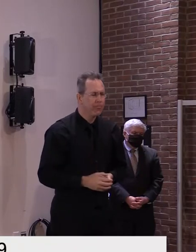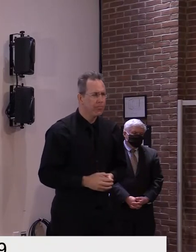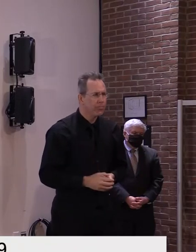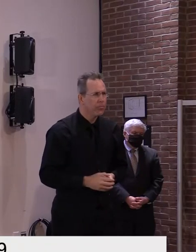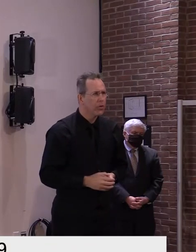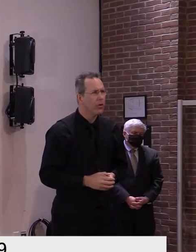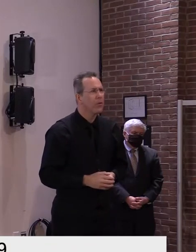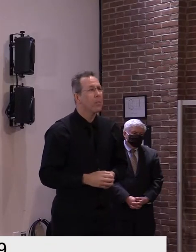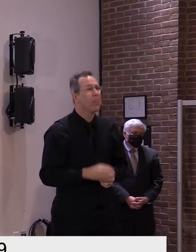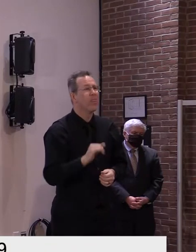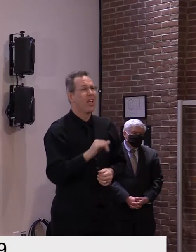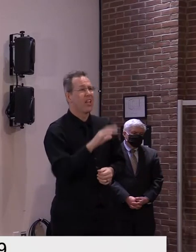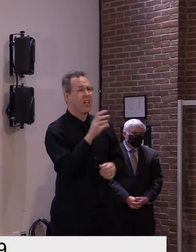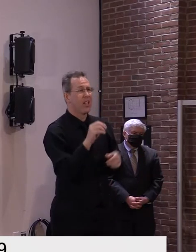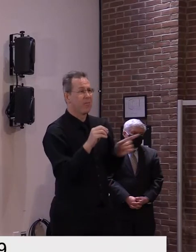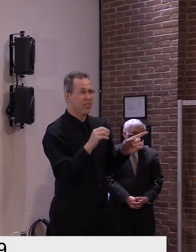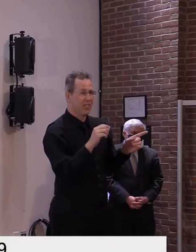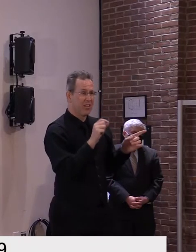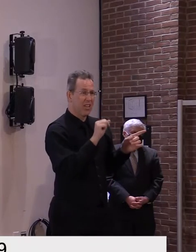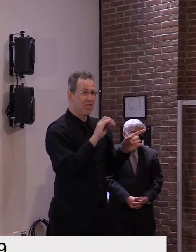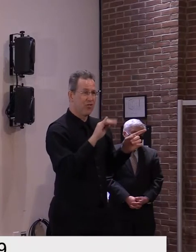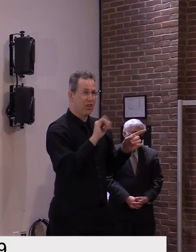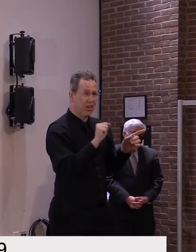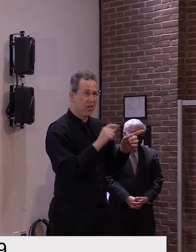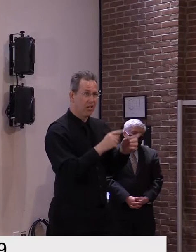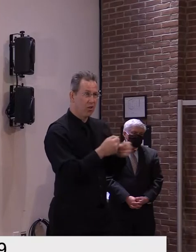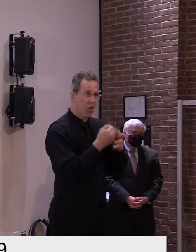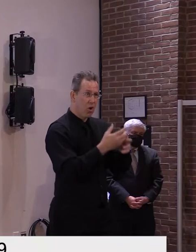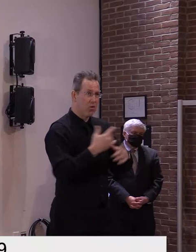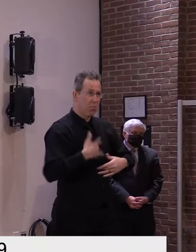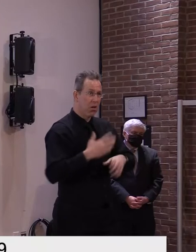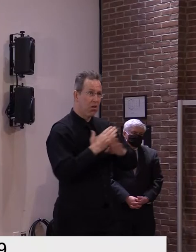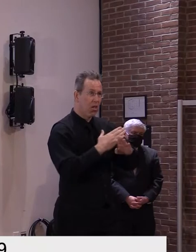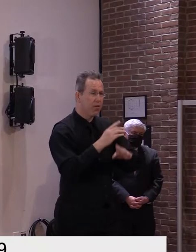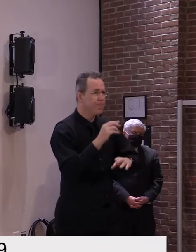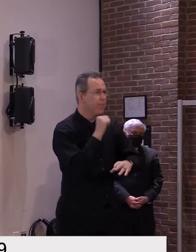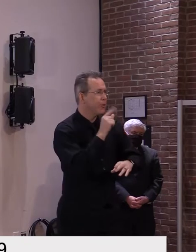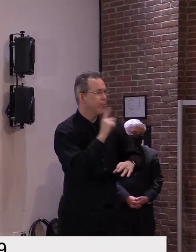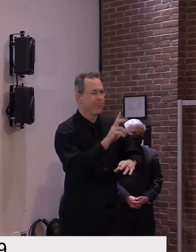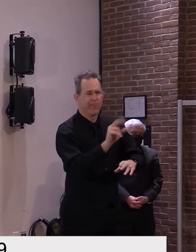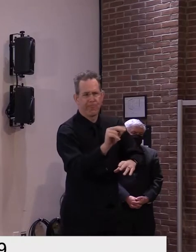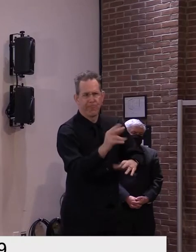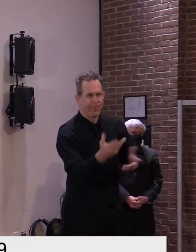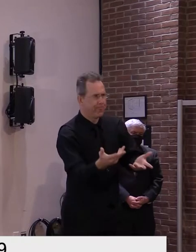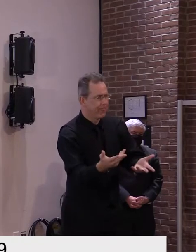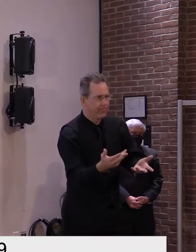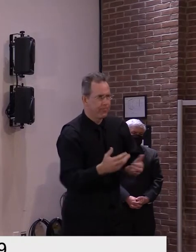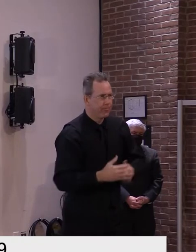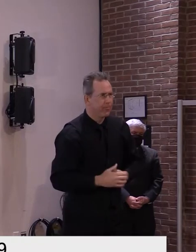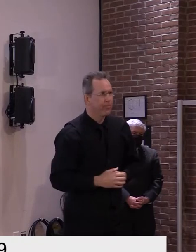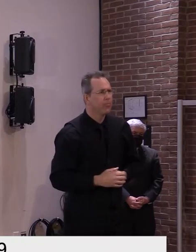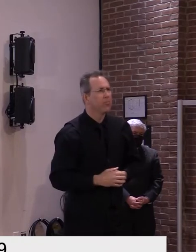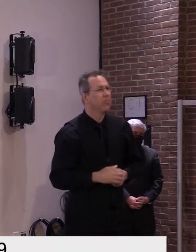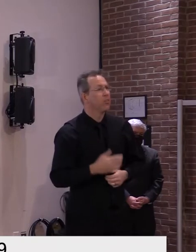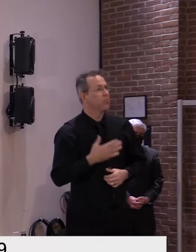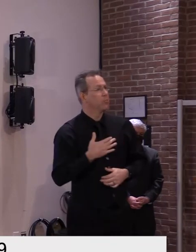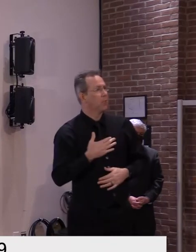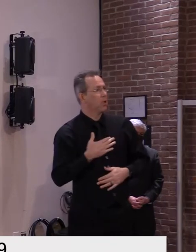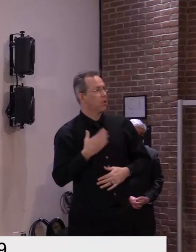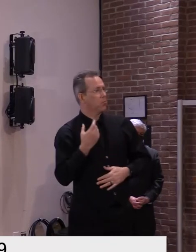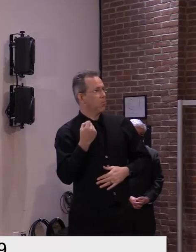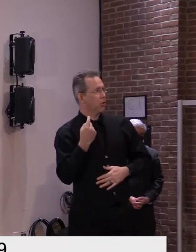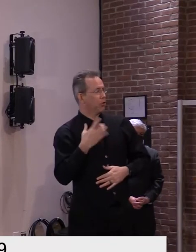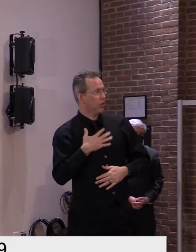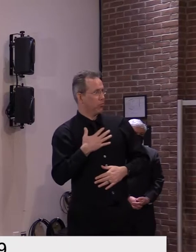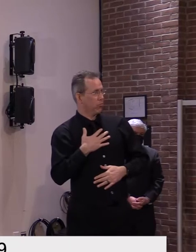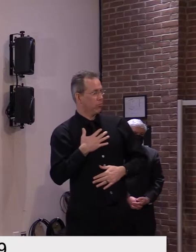harm someone's health if you look at it very closely. So that's my take at this point in time.